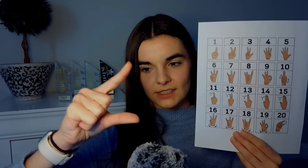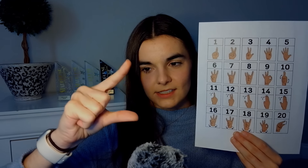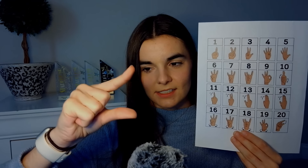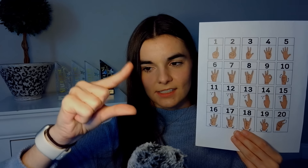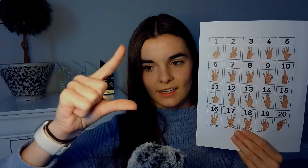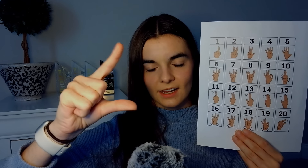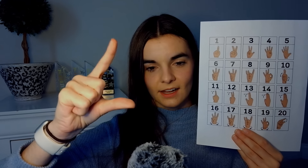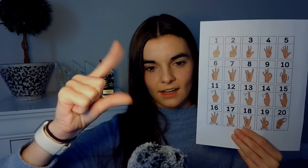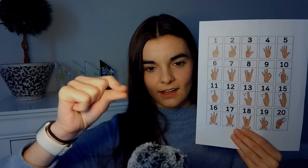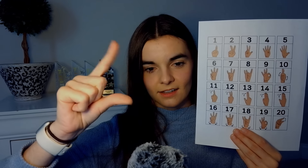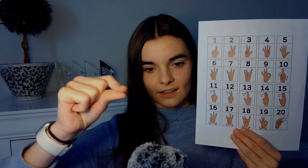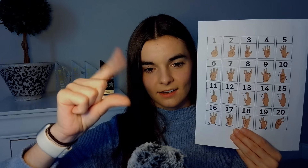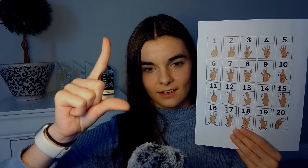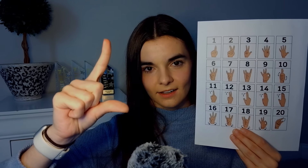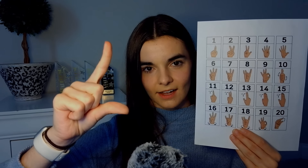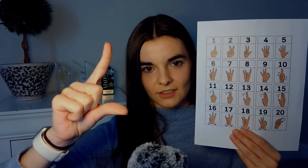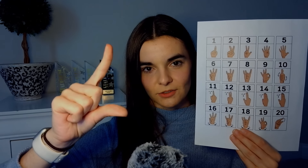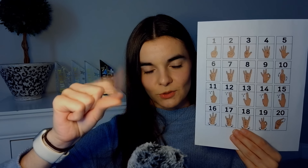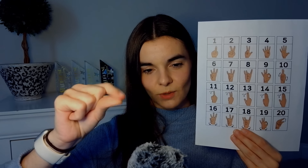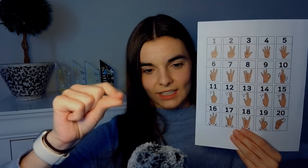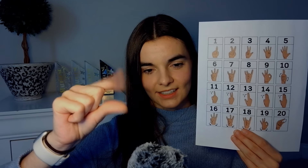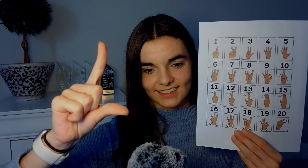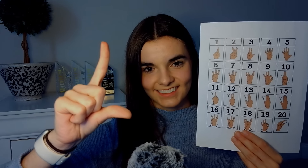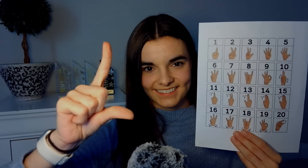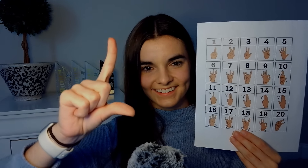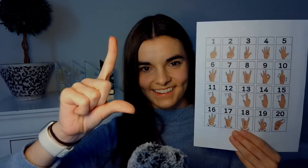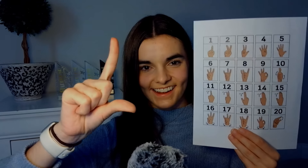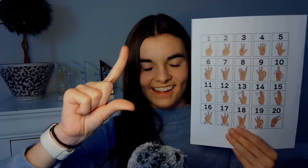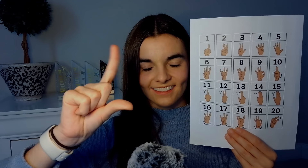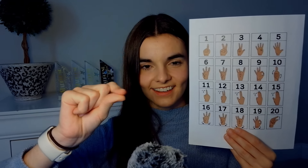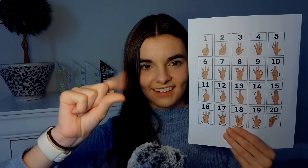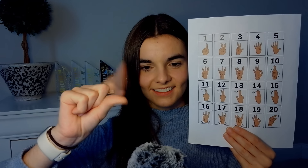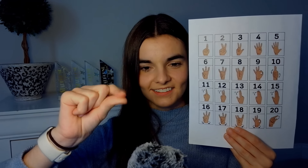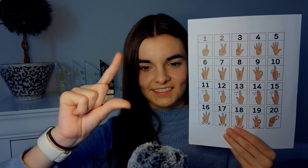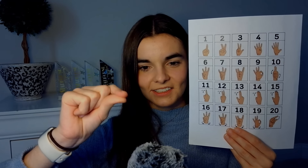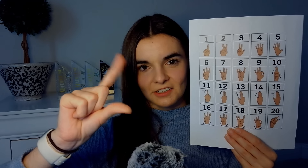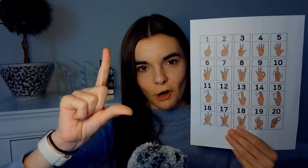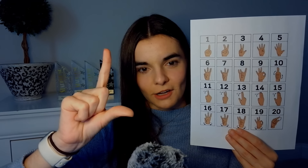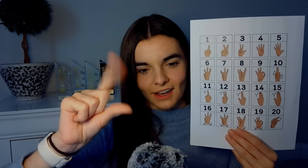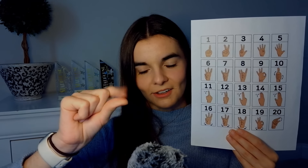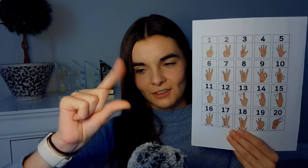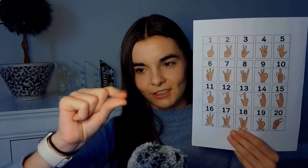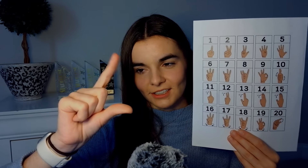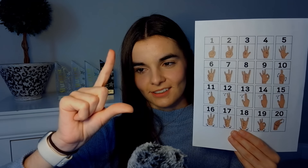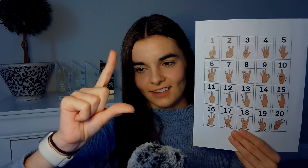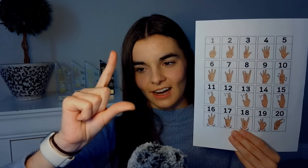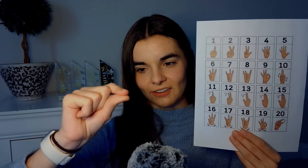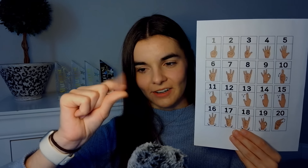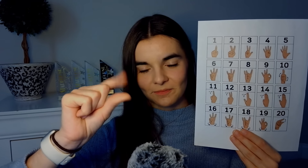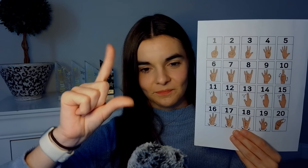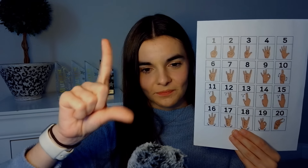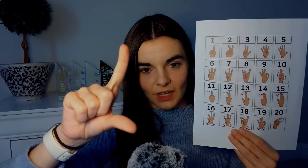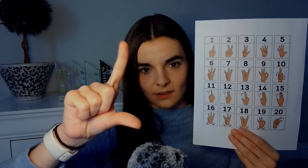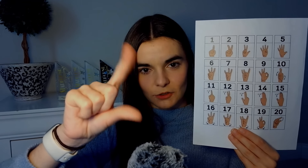fist and do 20, like a crocodile, or I don't know,